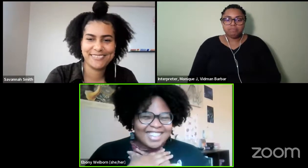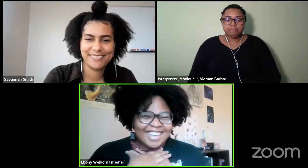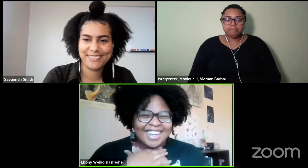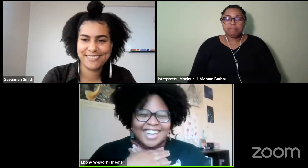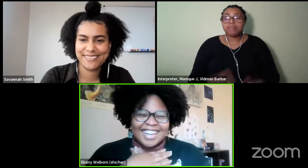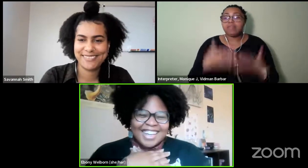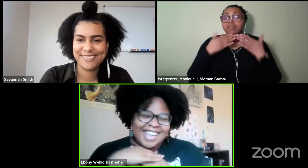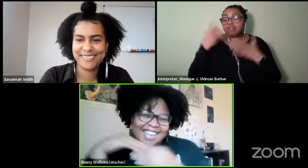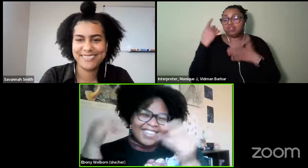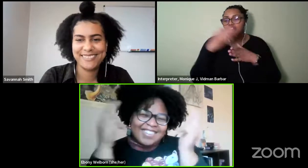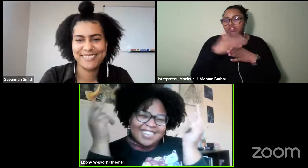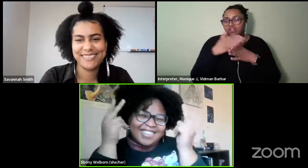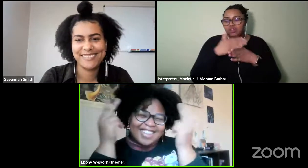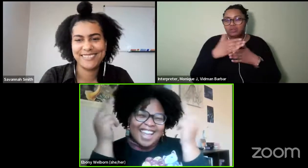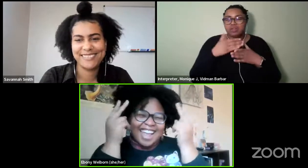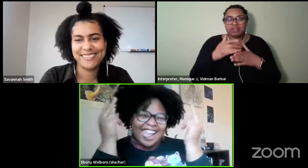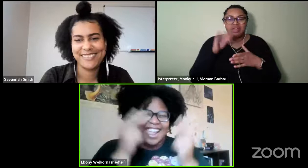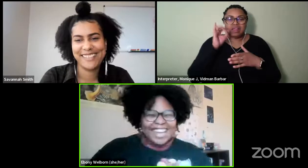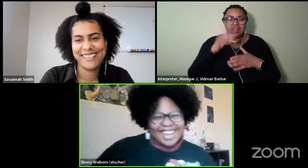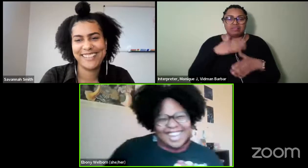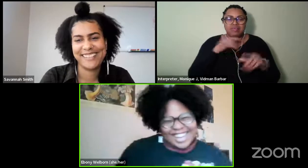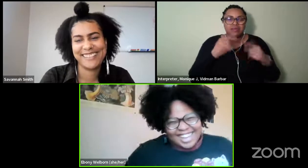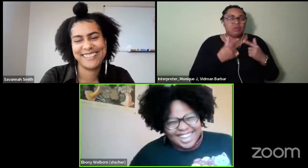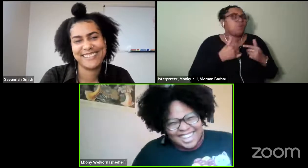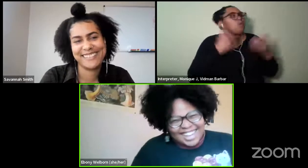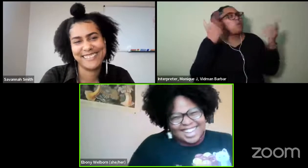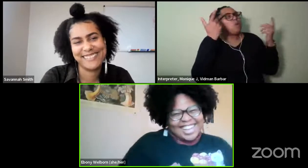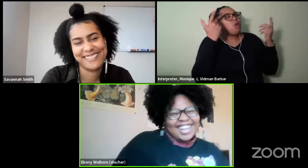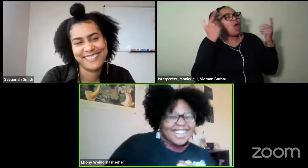Thank you for sharing. That was my group.